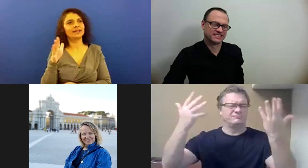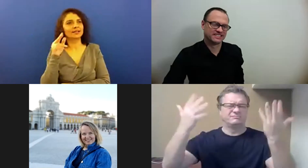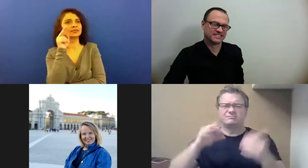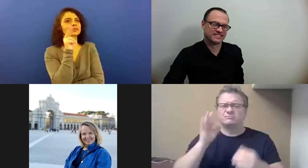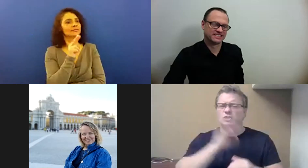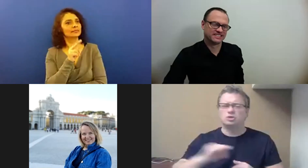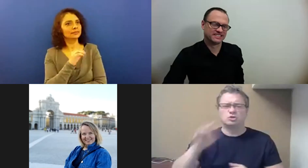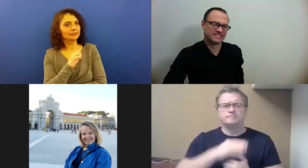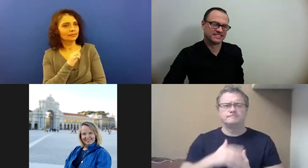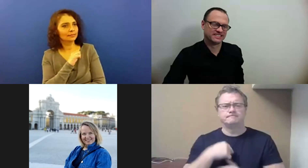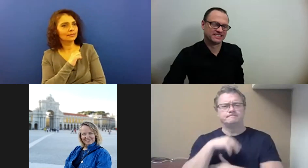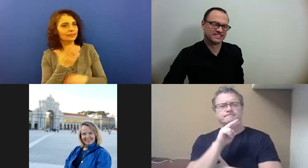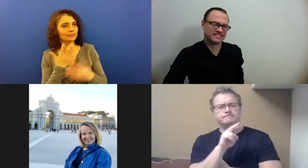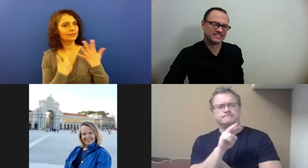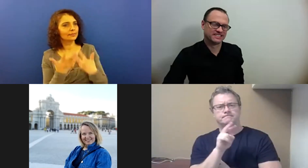multiple discrimination.